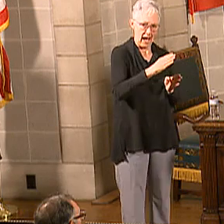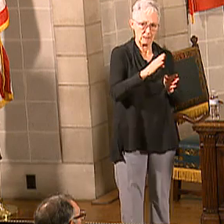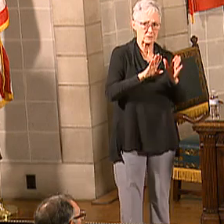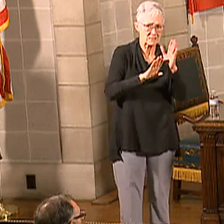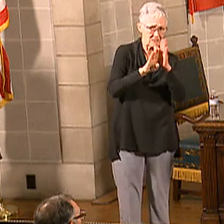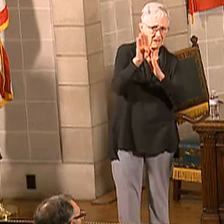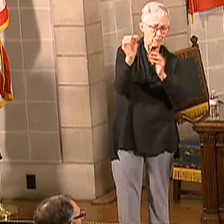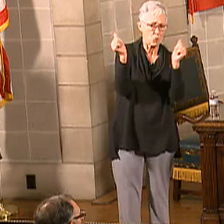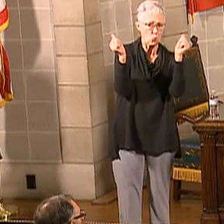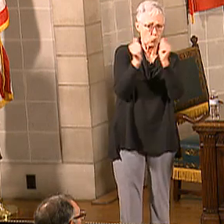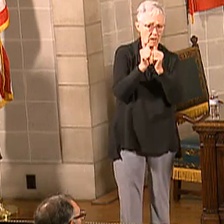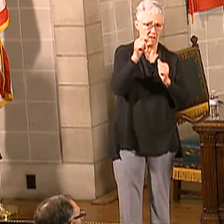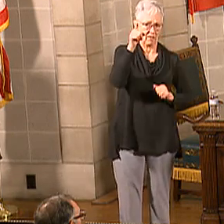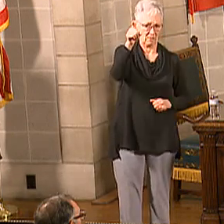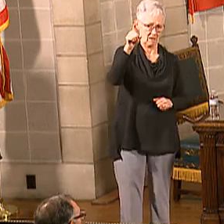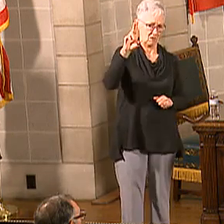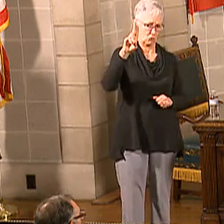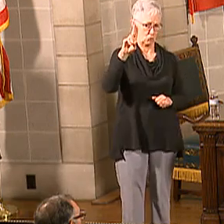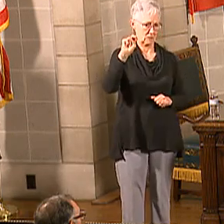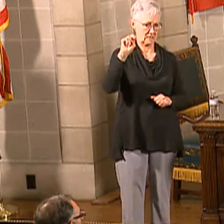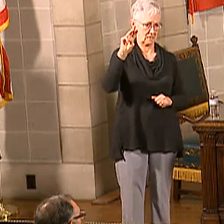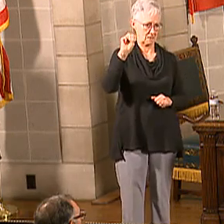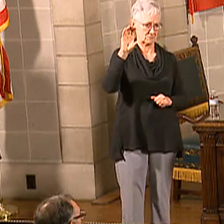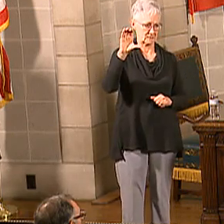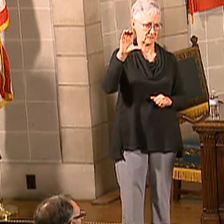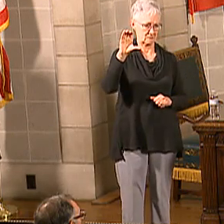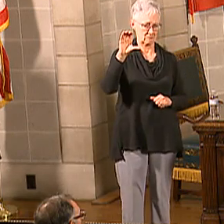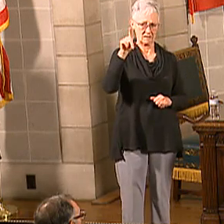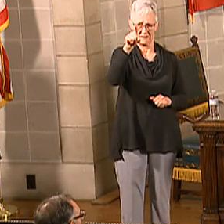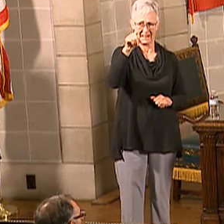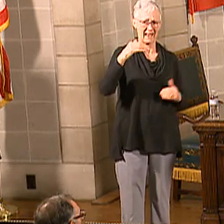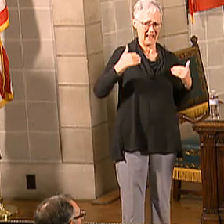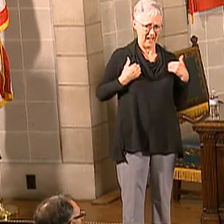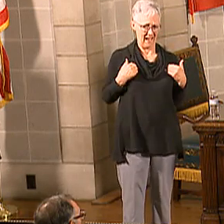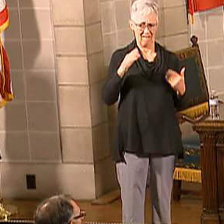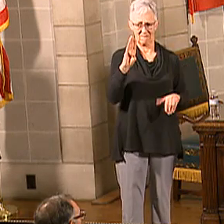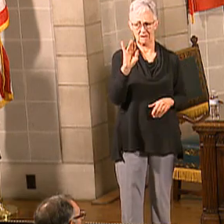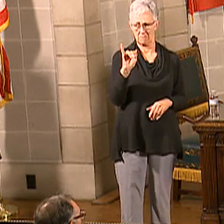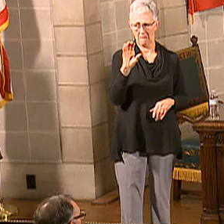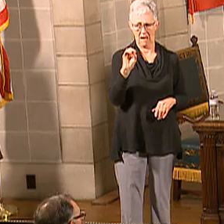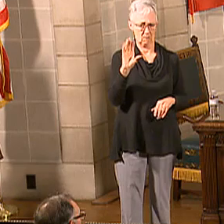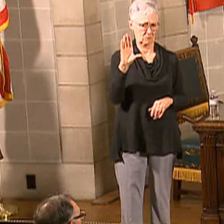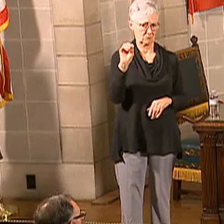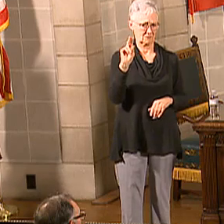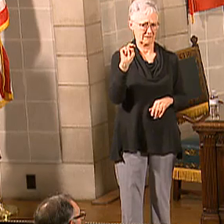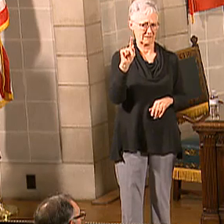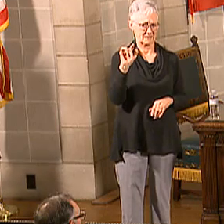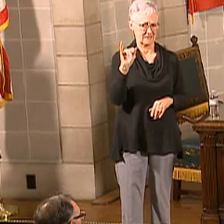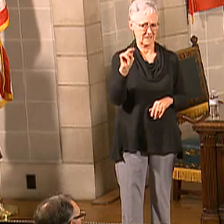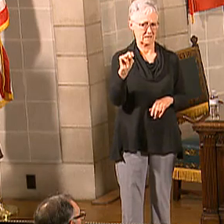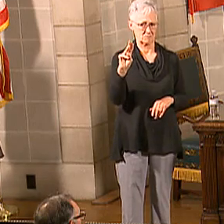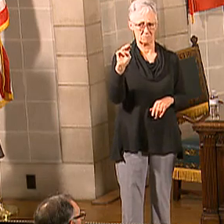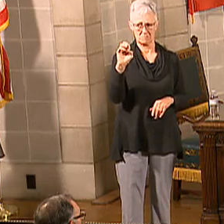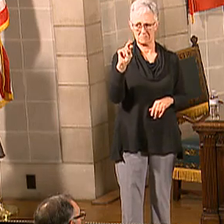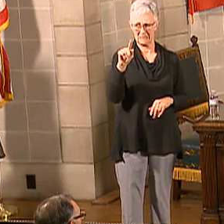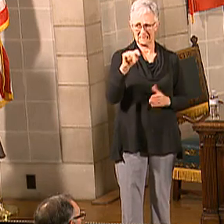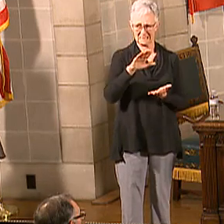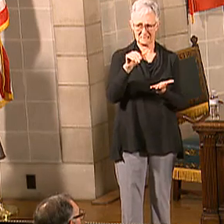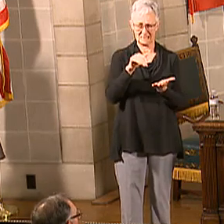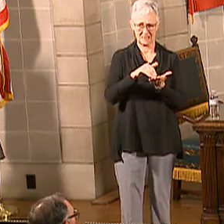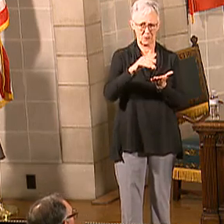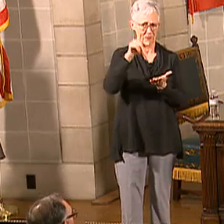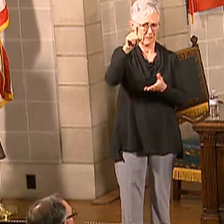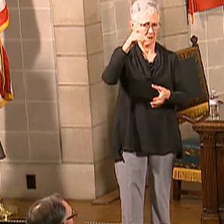of 3 biocontainment centers in the country, only federally funded quarantine unit. This is where, if you look at what